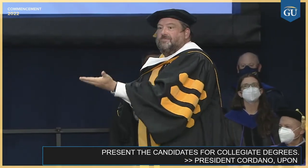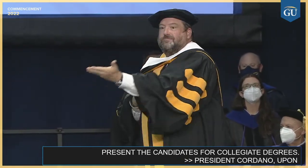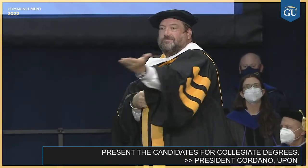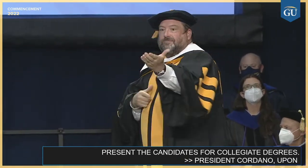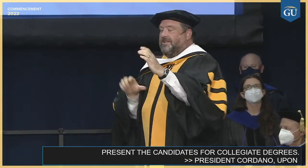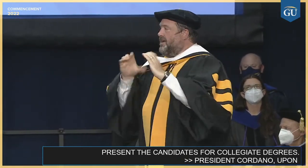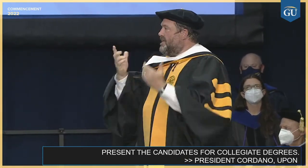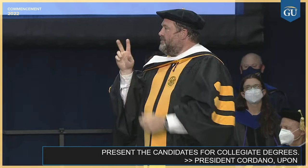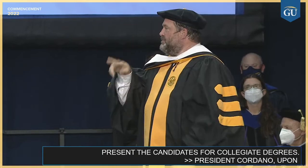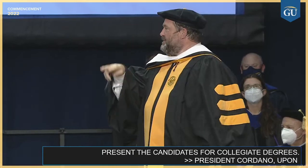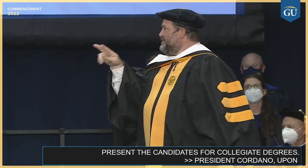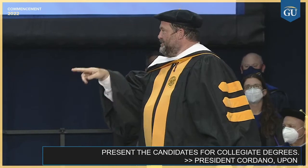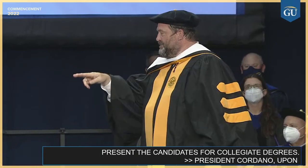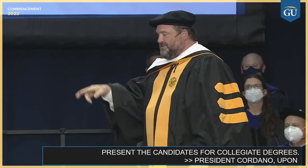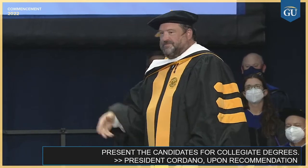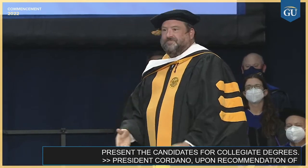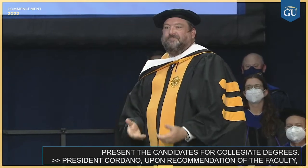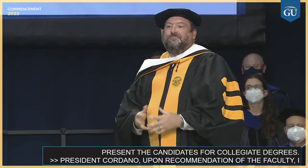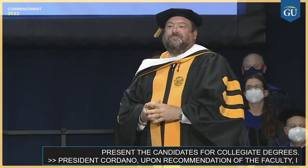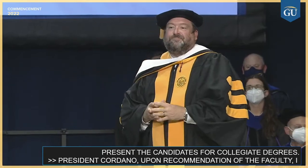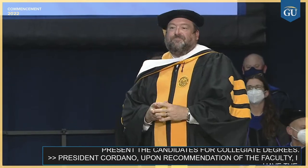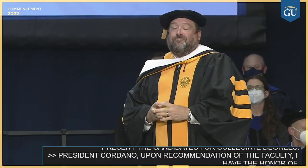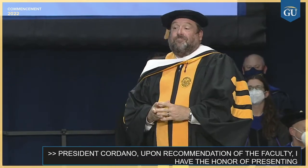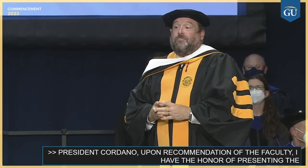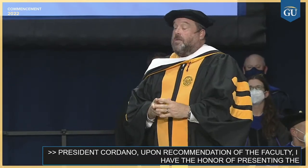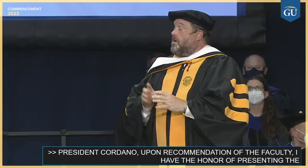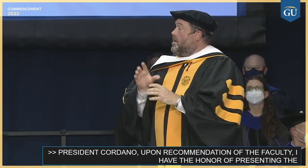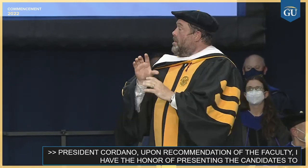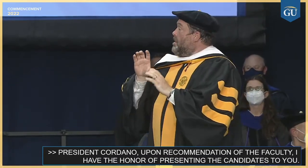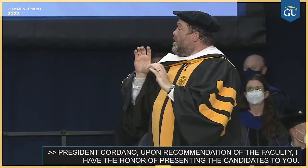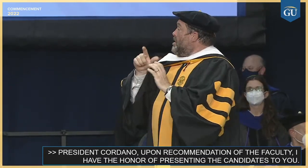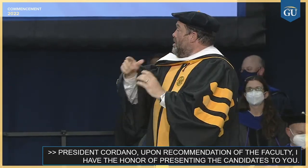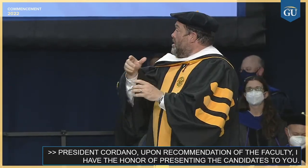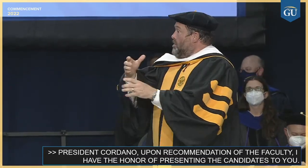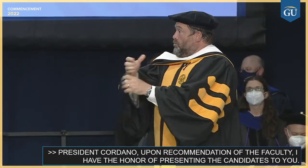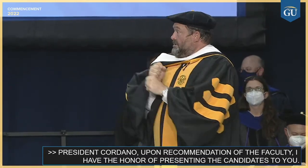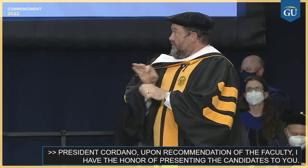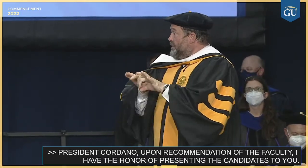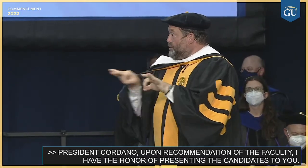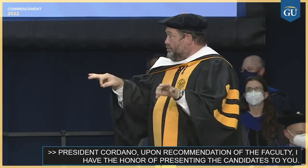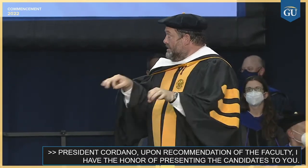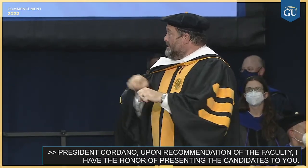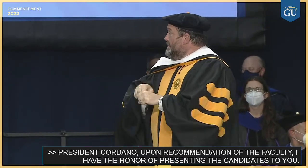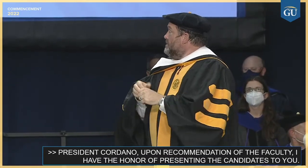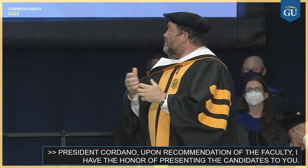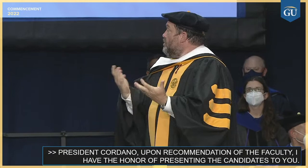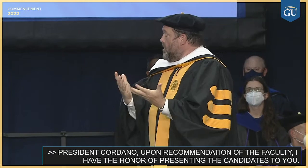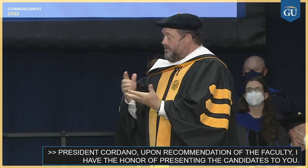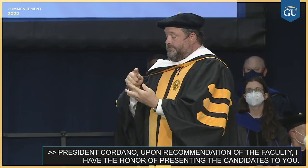of presenting the candidates to you, class of 2022.